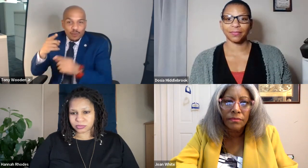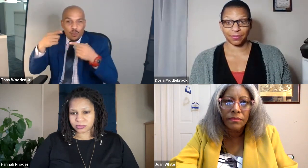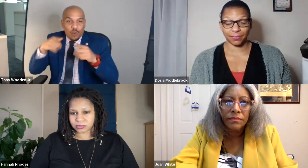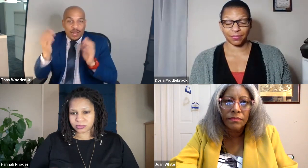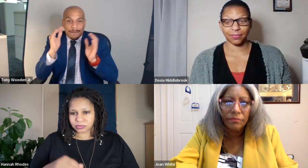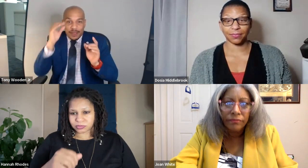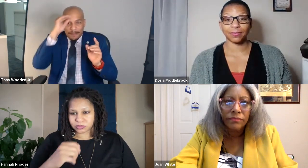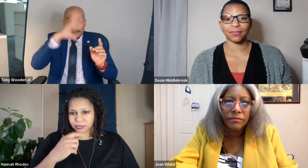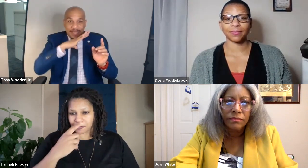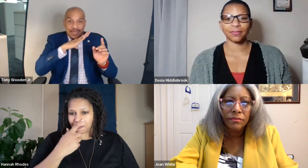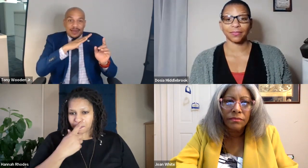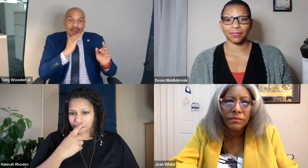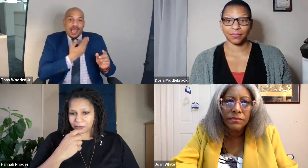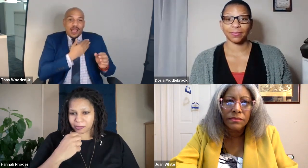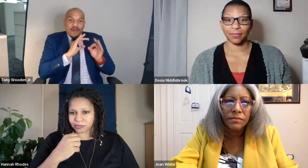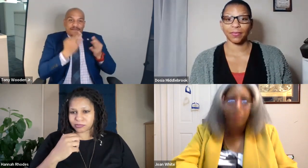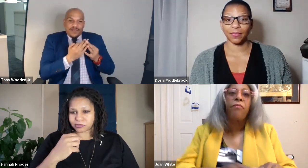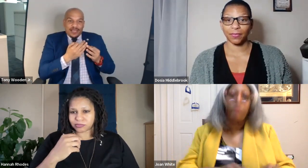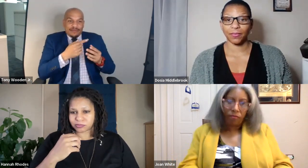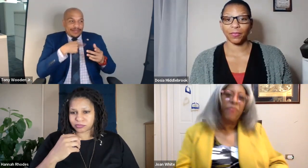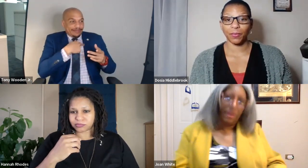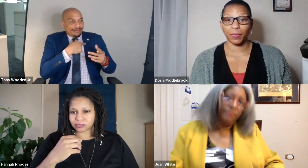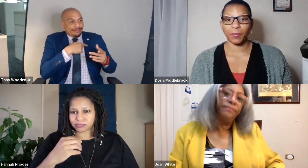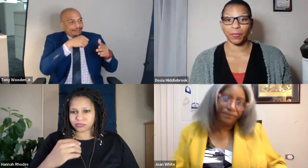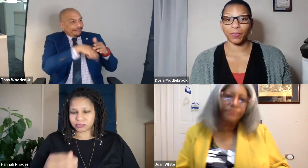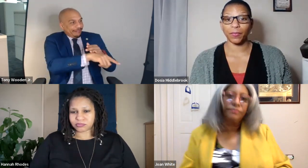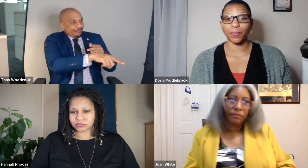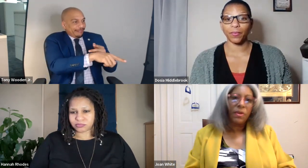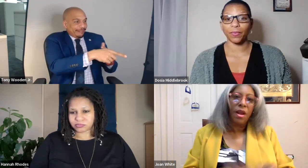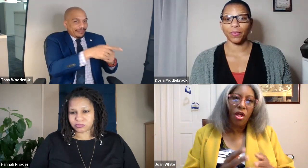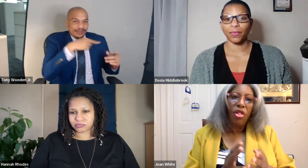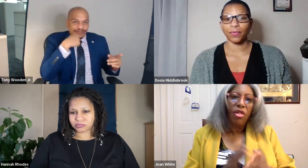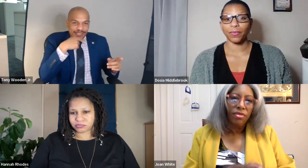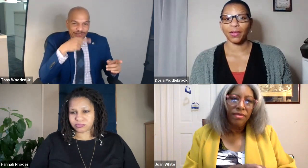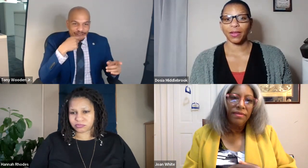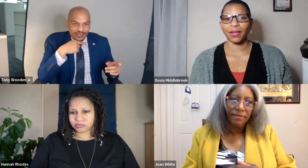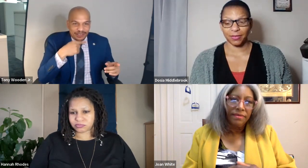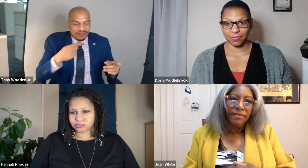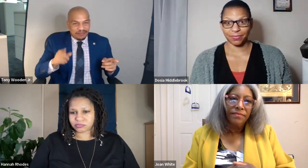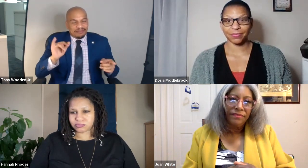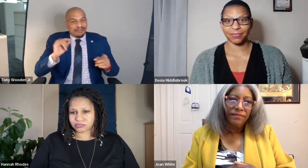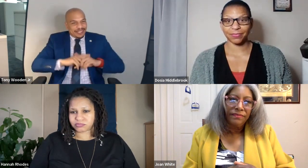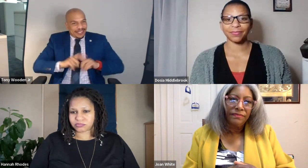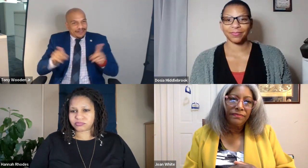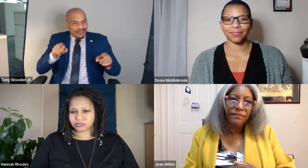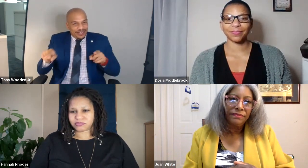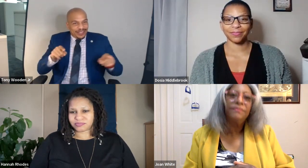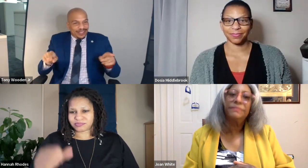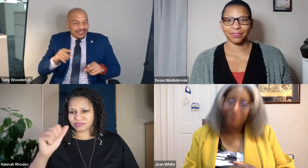that the deaf gene follows the women in our family. you know, some of the men in our family have